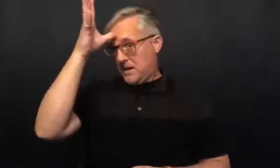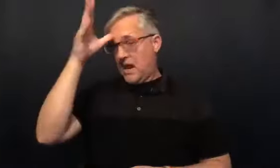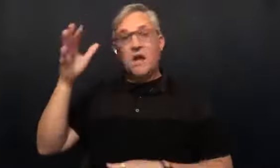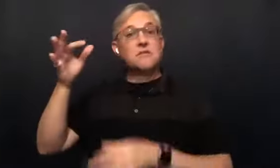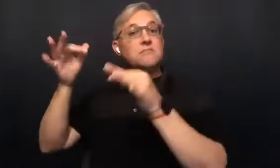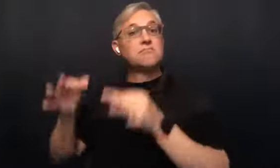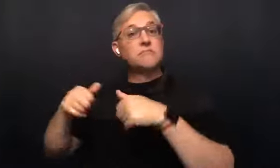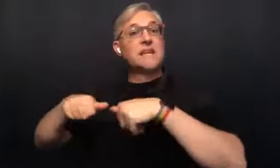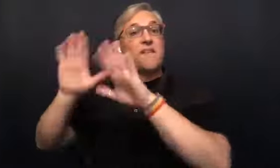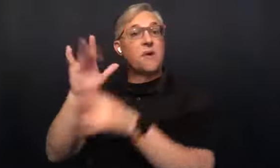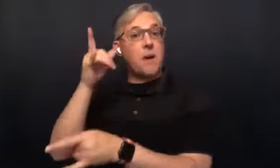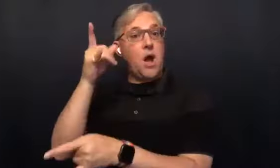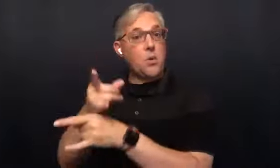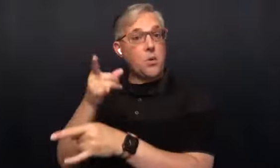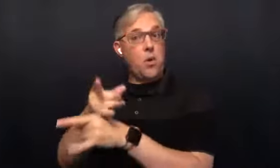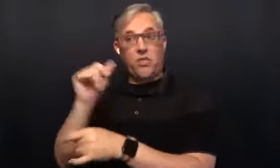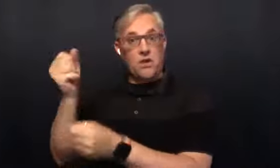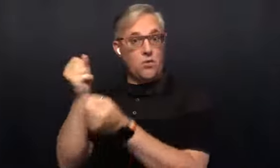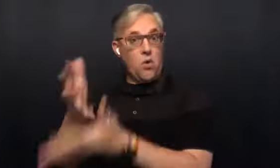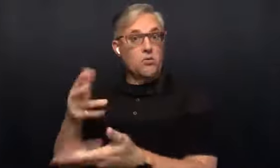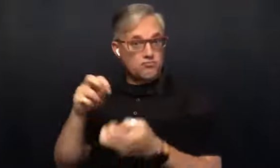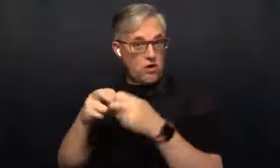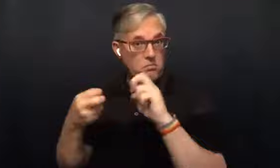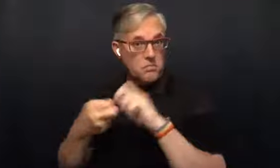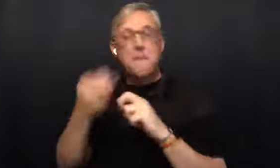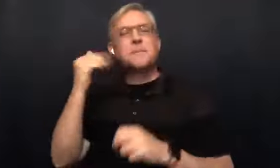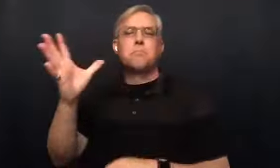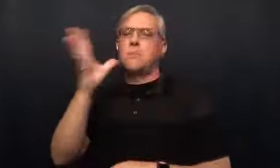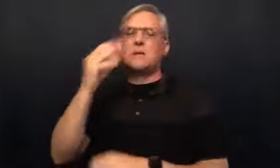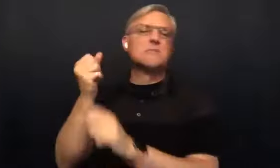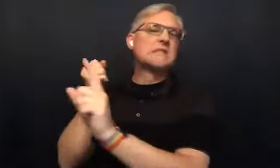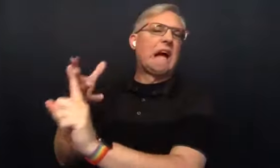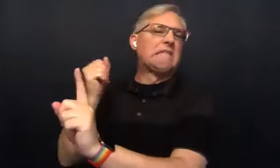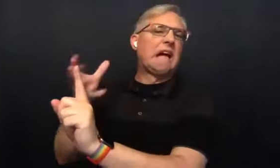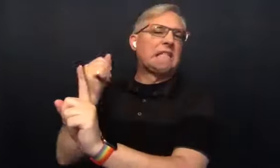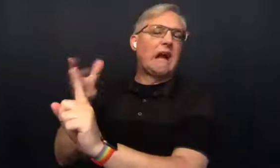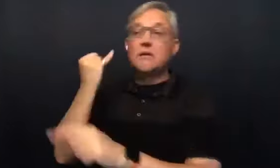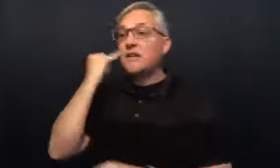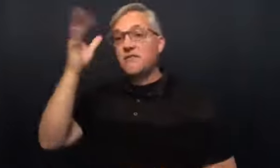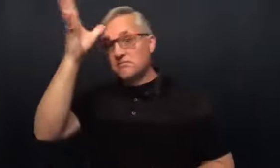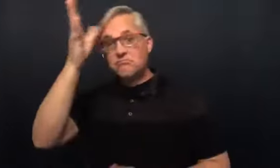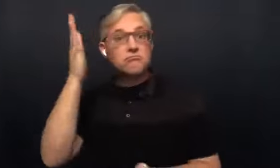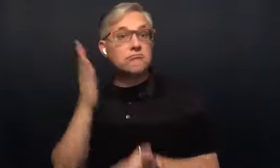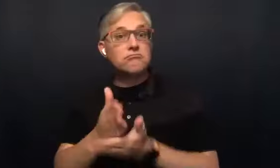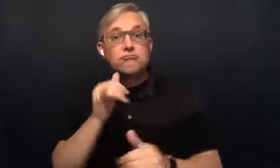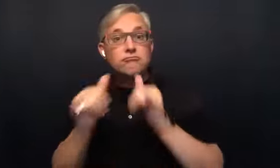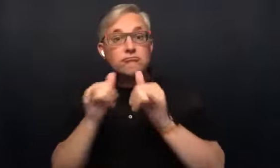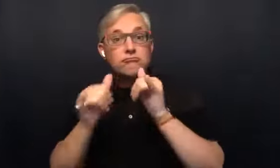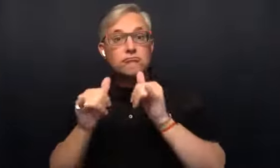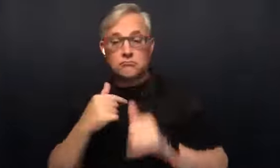that was causing the problem. This is what mother is yelling and screaming out. So if dad gives up the alcohol at age 13, I don't know why he did it. You